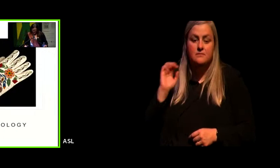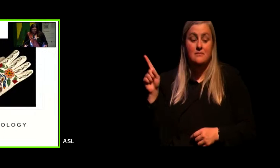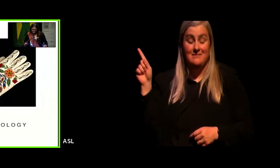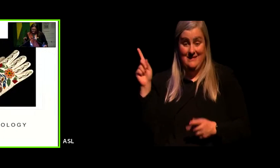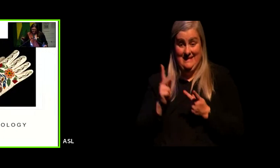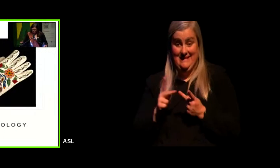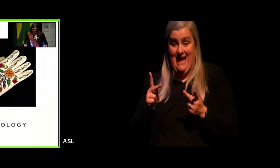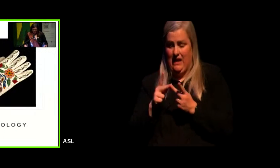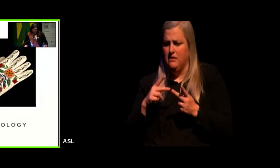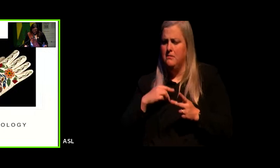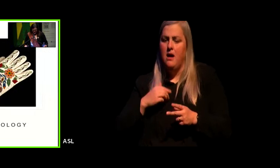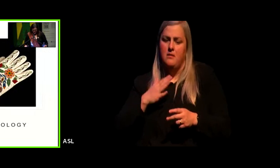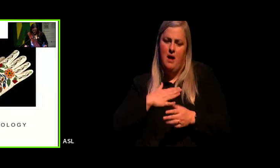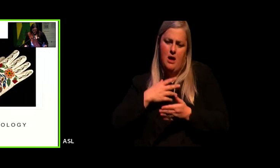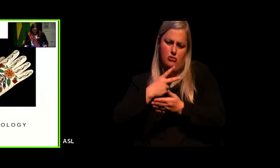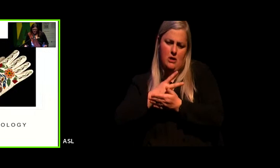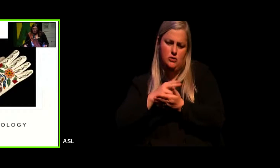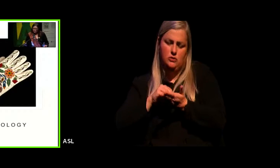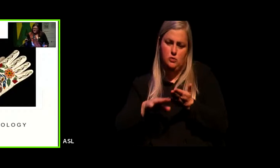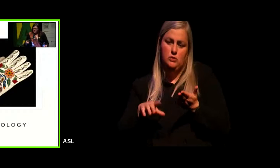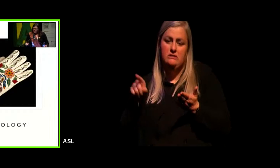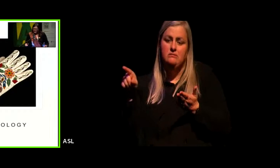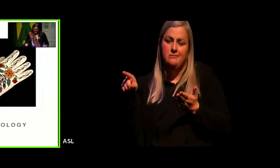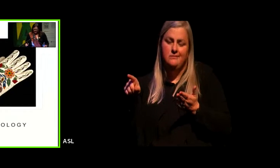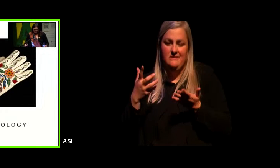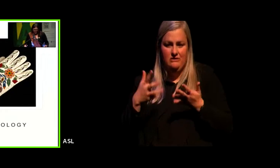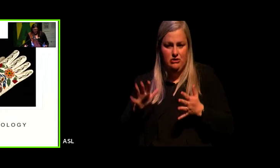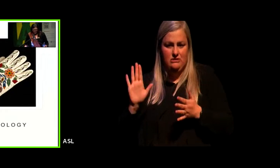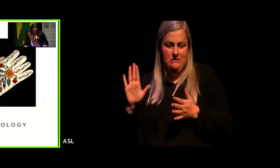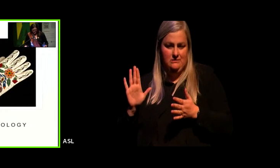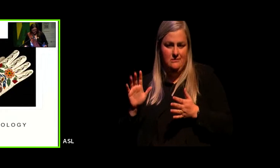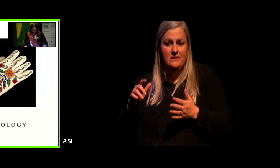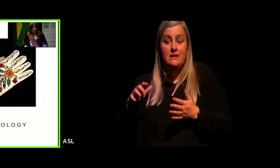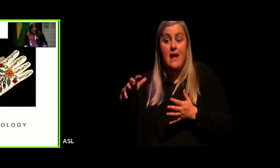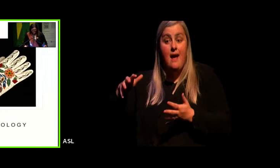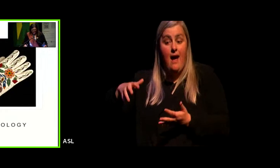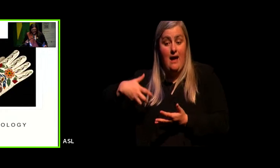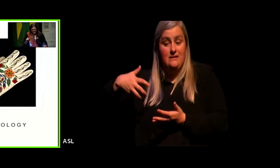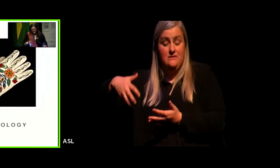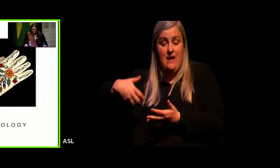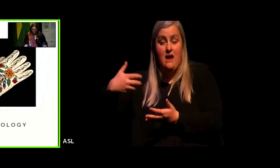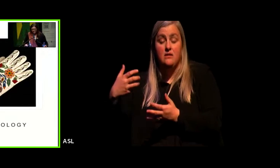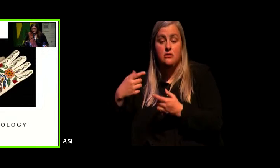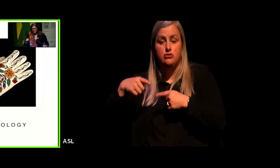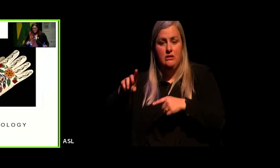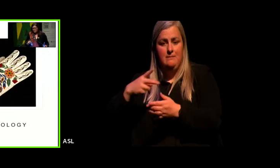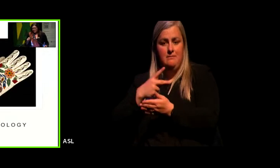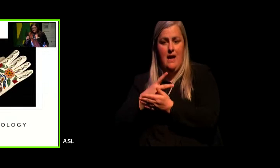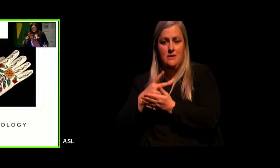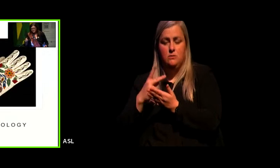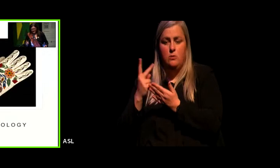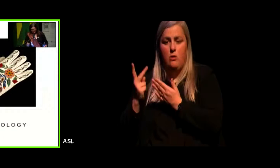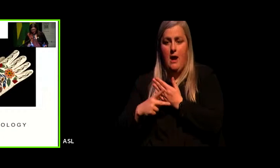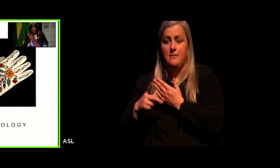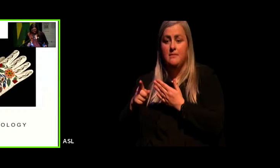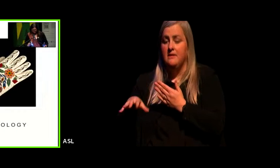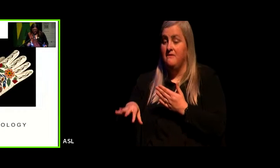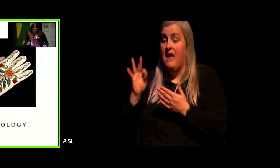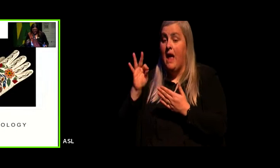Tebby, who's just finishing up his master's now, was excavating as part of his master's program, and he came across a beadwork